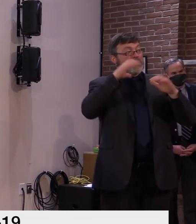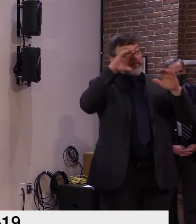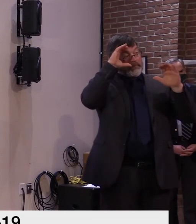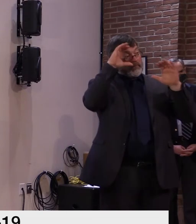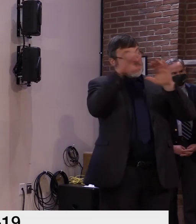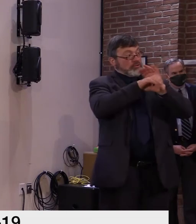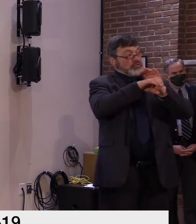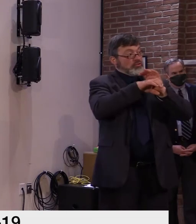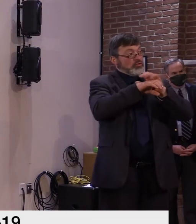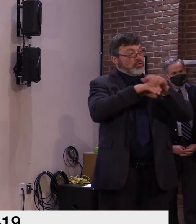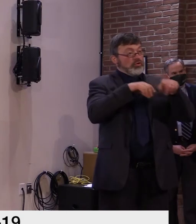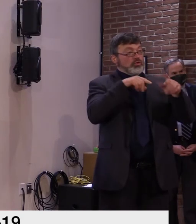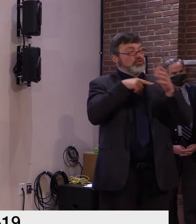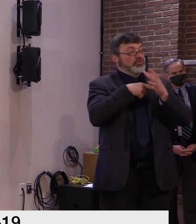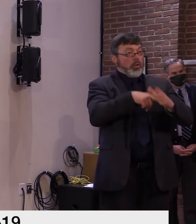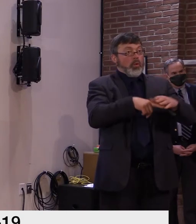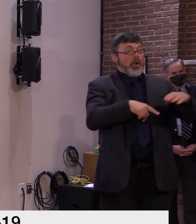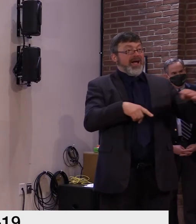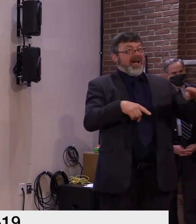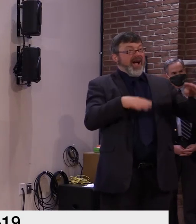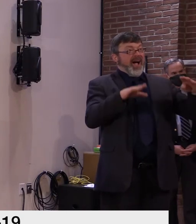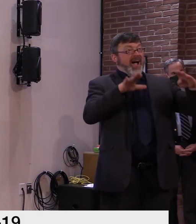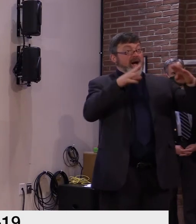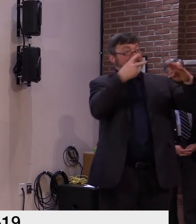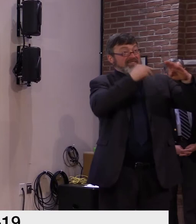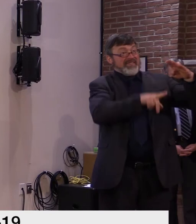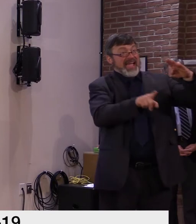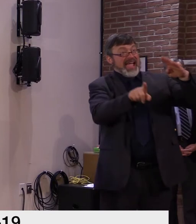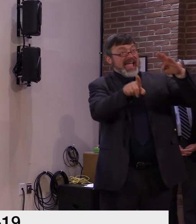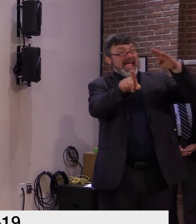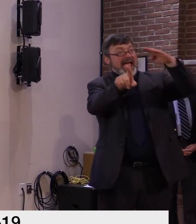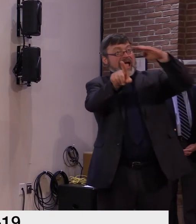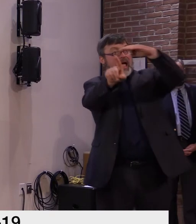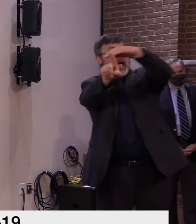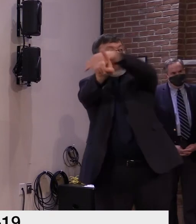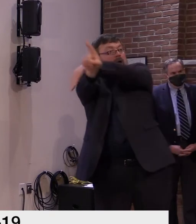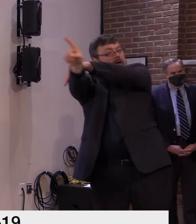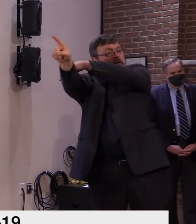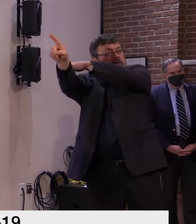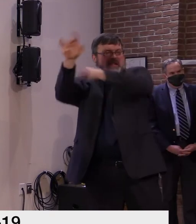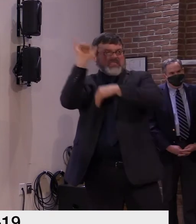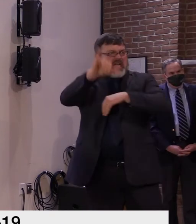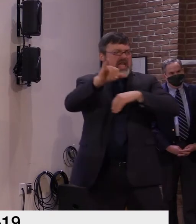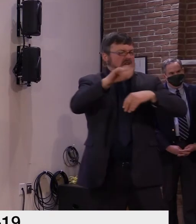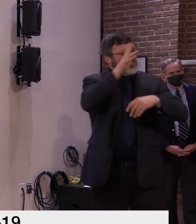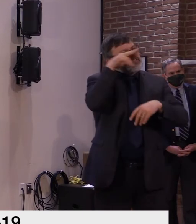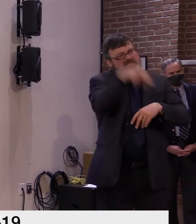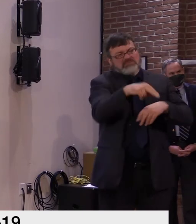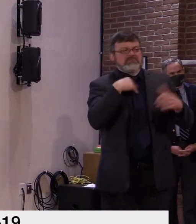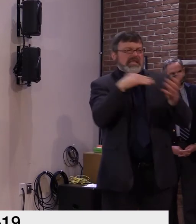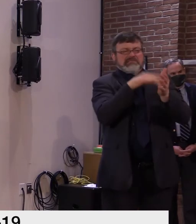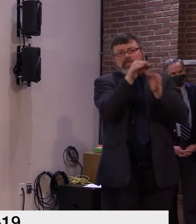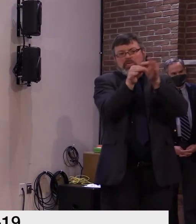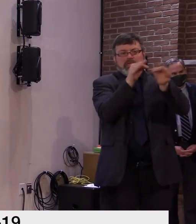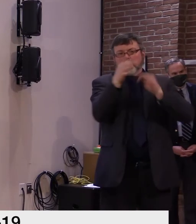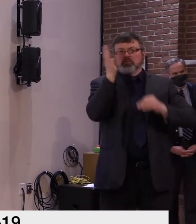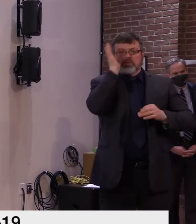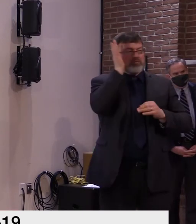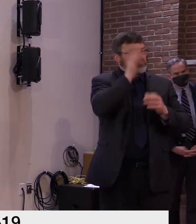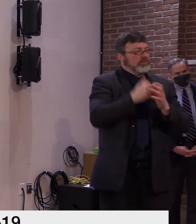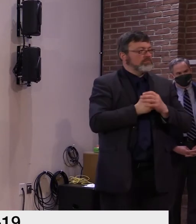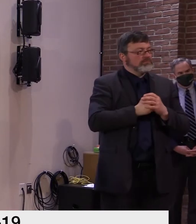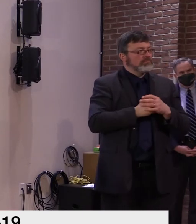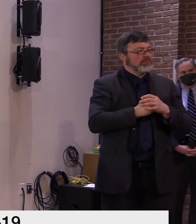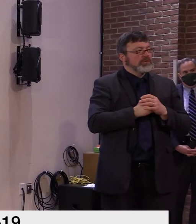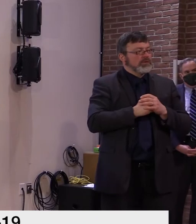to just a week to 2 weeks ago, the curve has come down very, very nicely, and we would hope it could continue to stay that